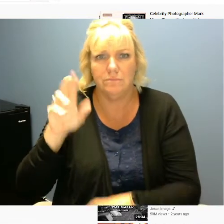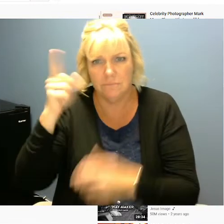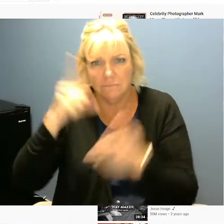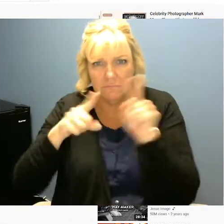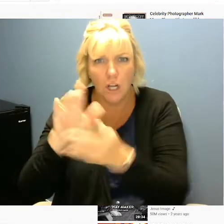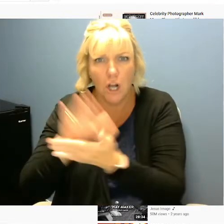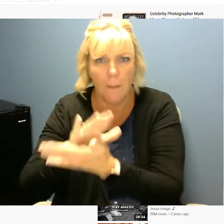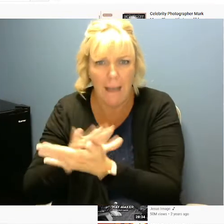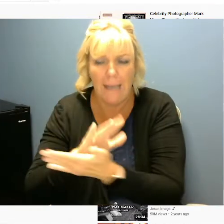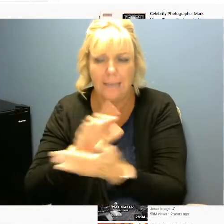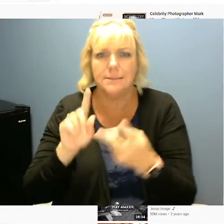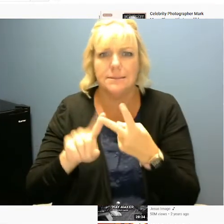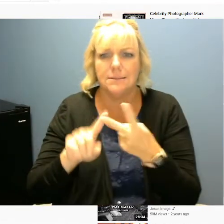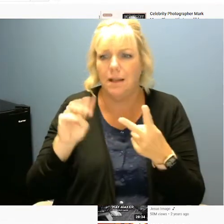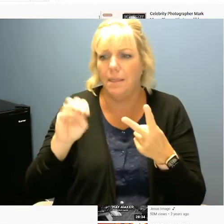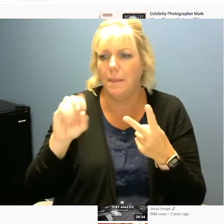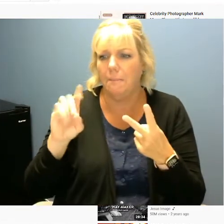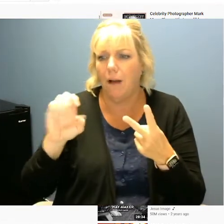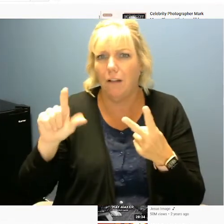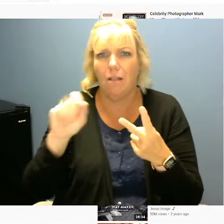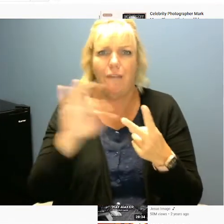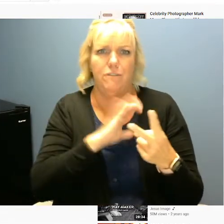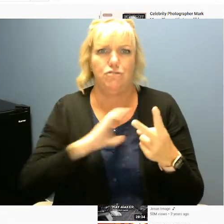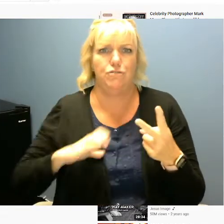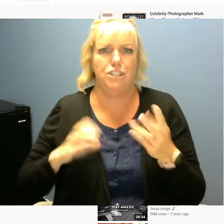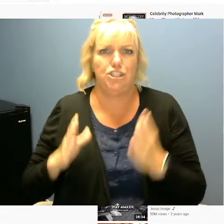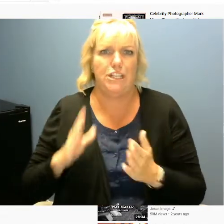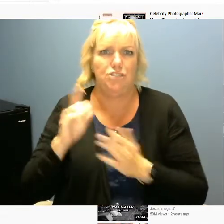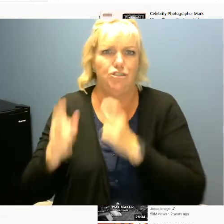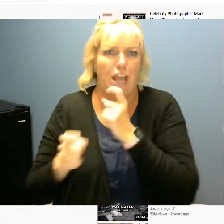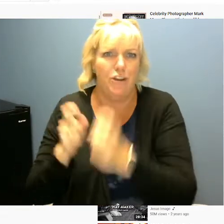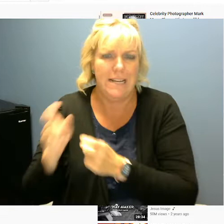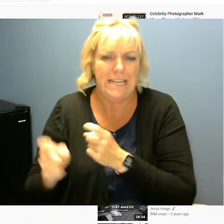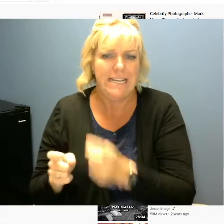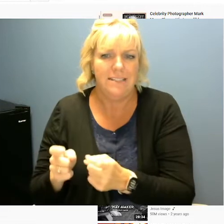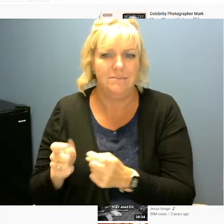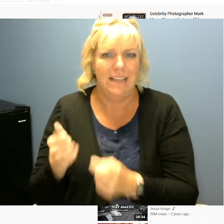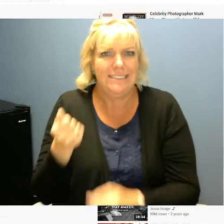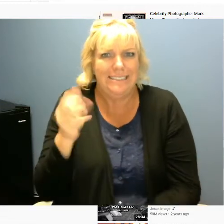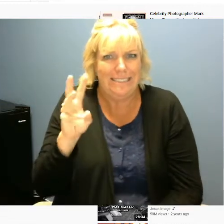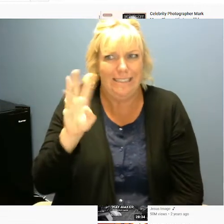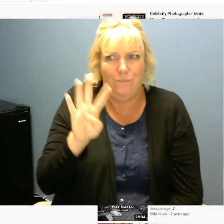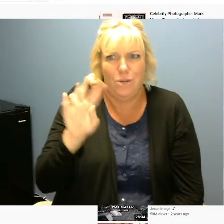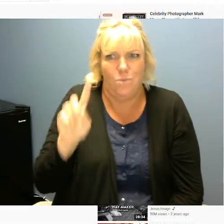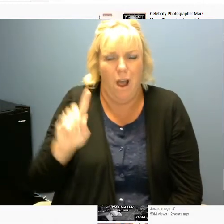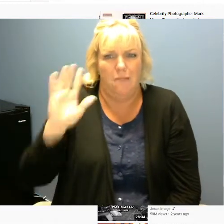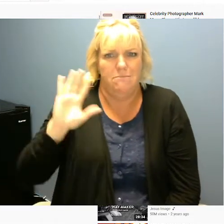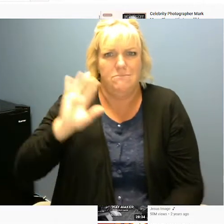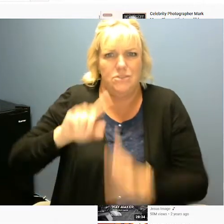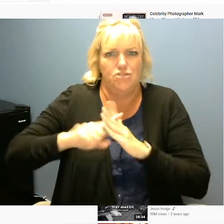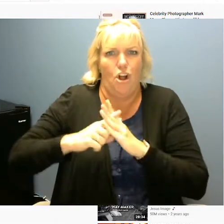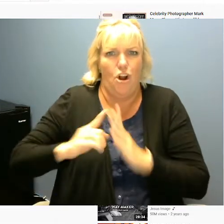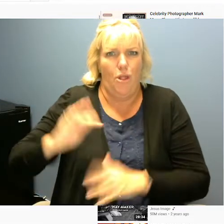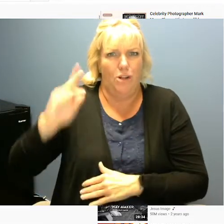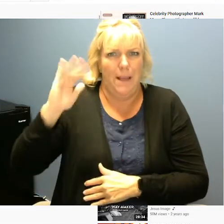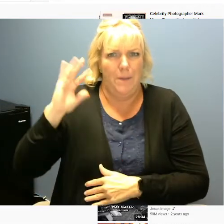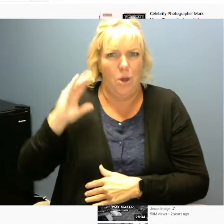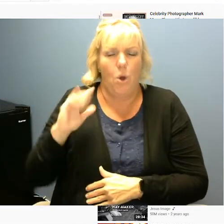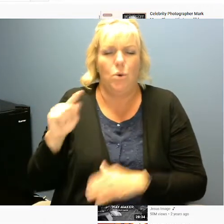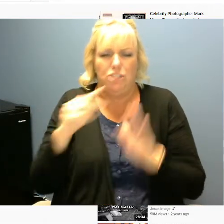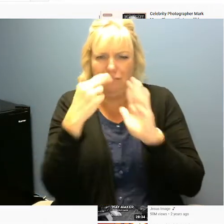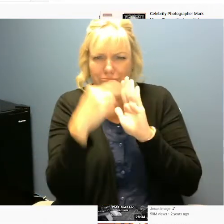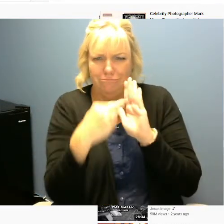so this is, again, real early, 1641. That first body of liberty there. Number 2, every person within jurisdiction,